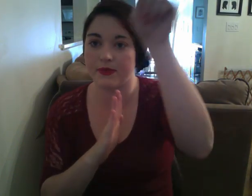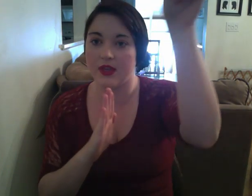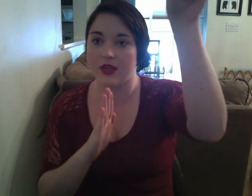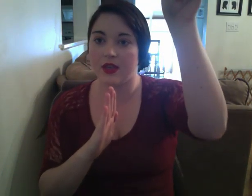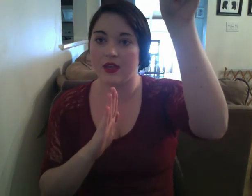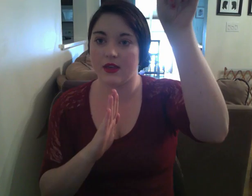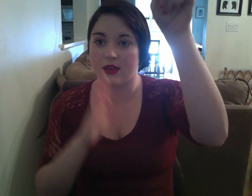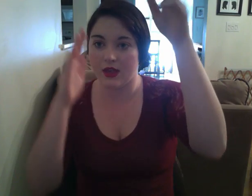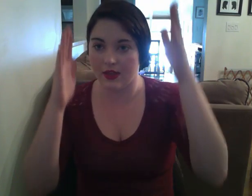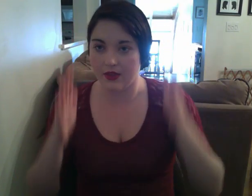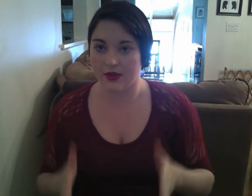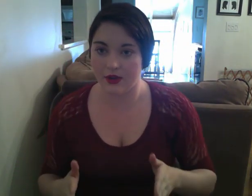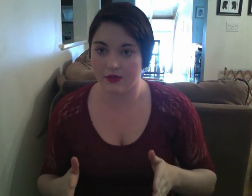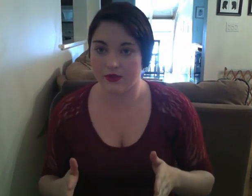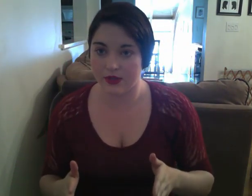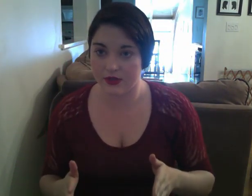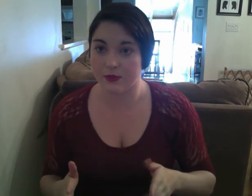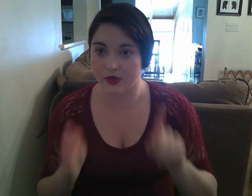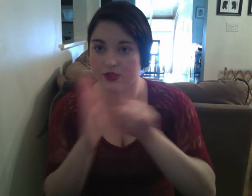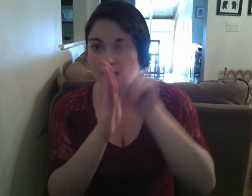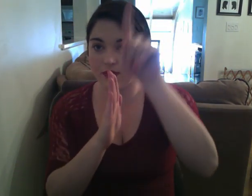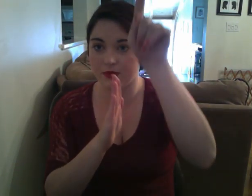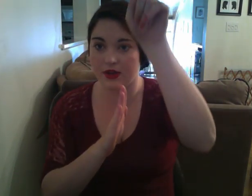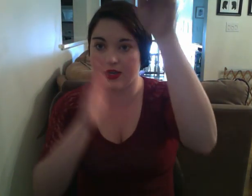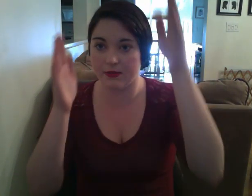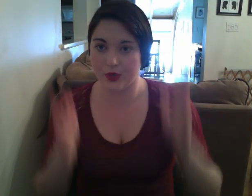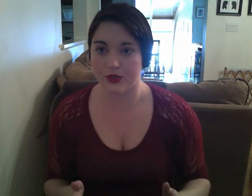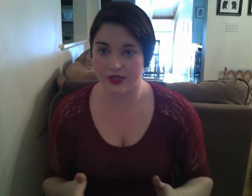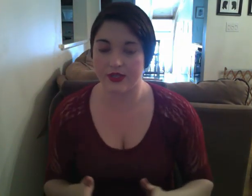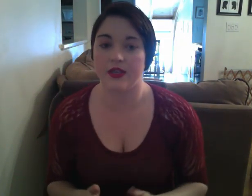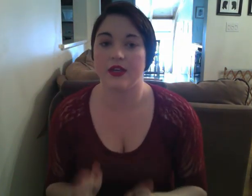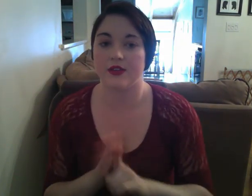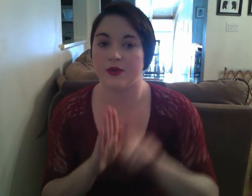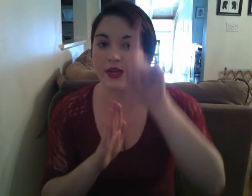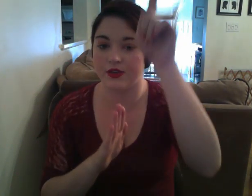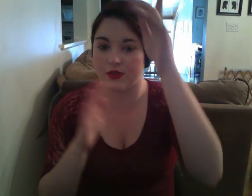and then down to person. Rocket, person. So astronaut.